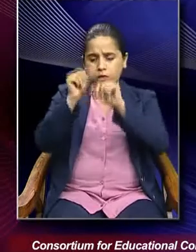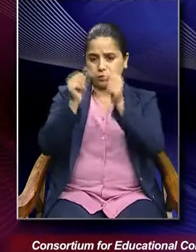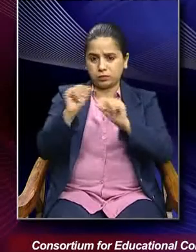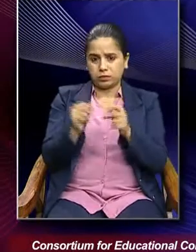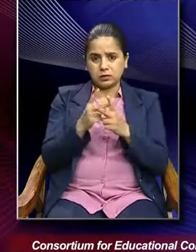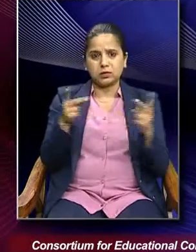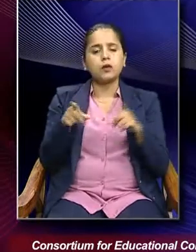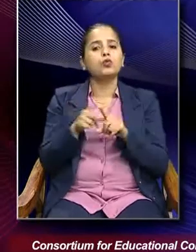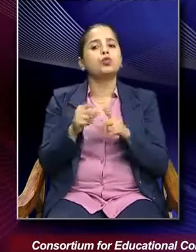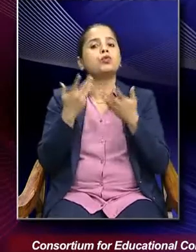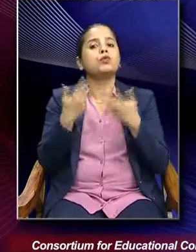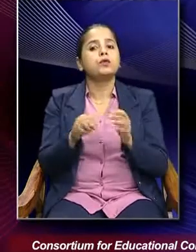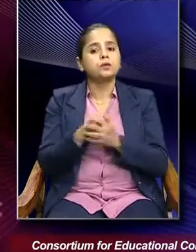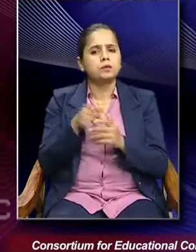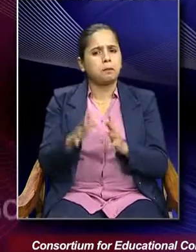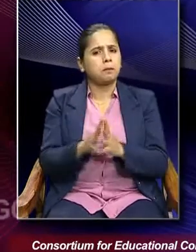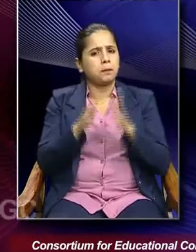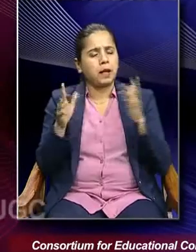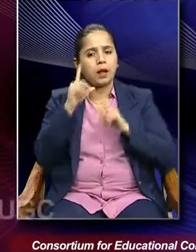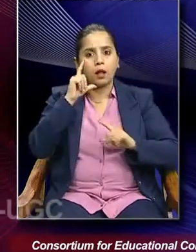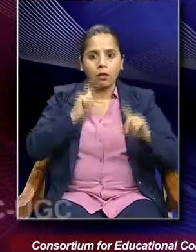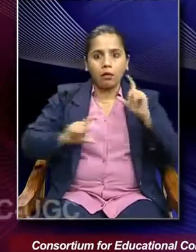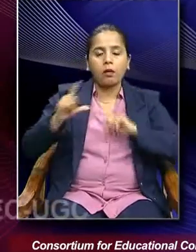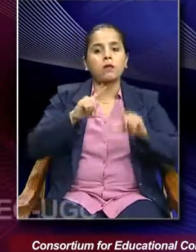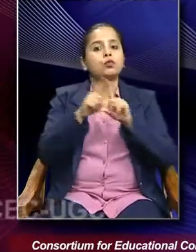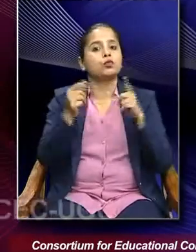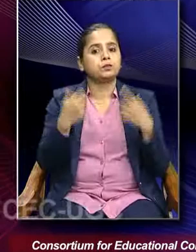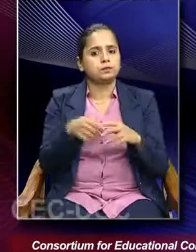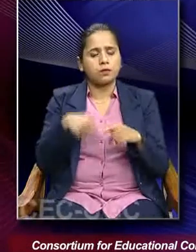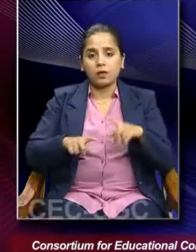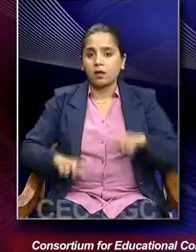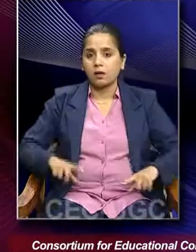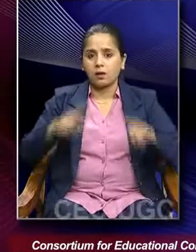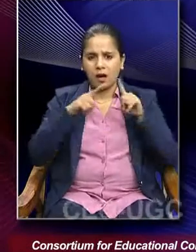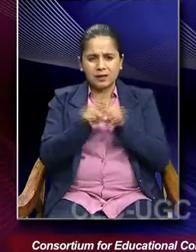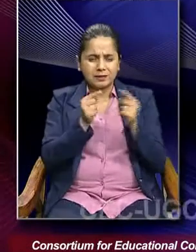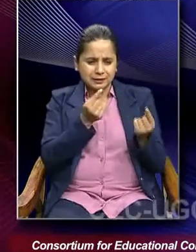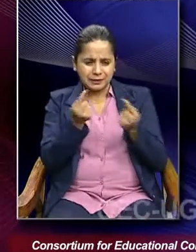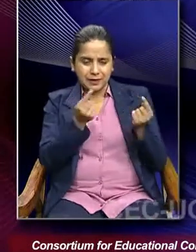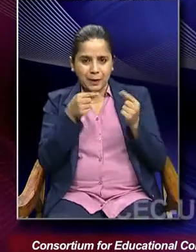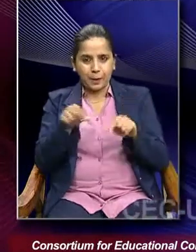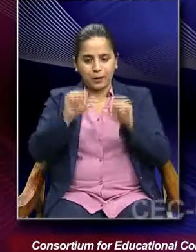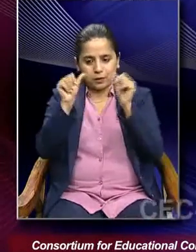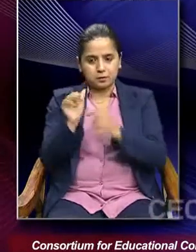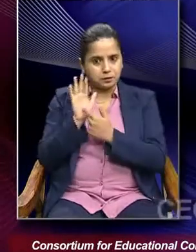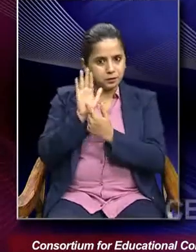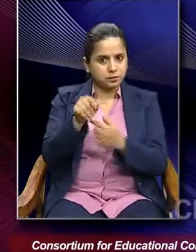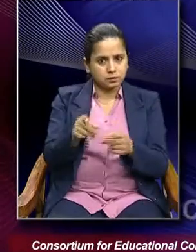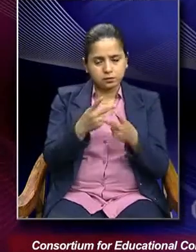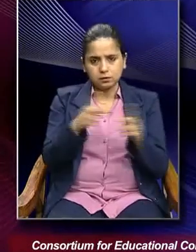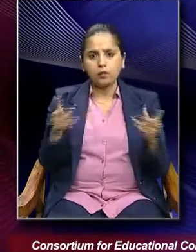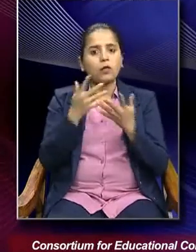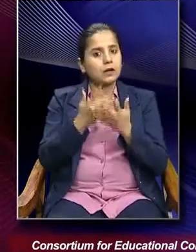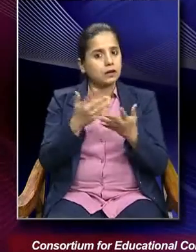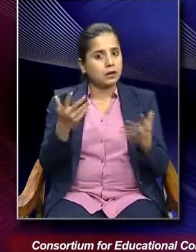was done with great caution. Now, this lifelike depiction of different